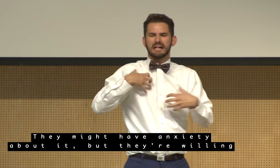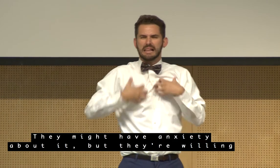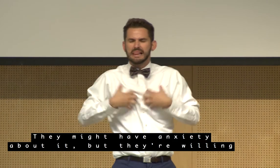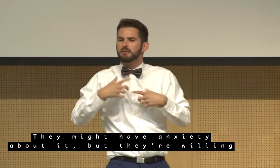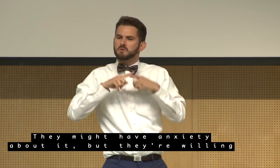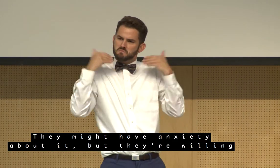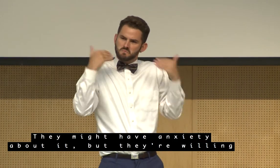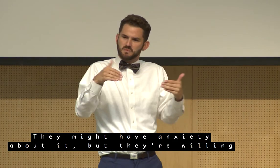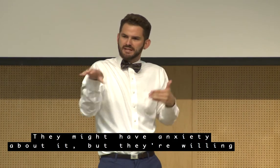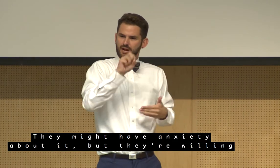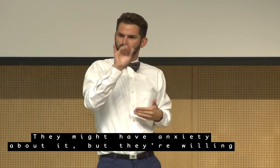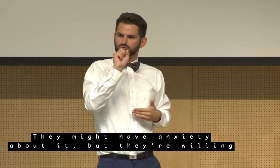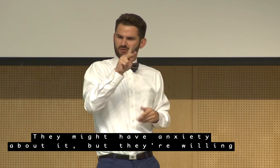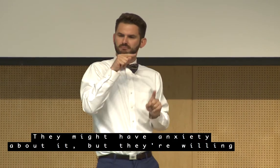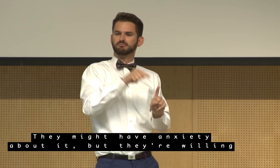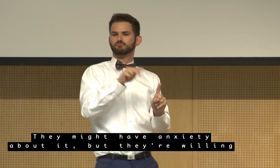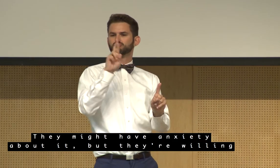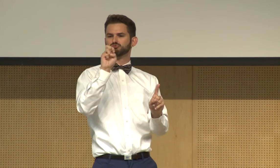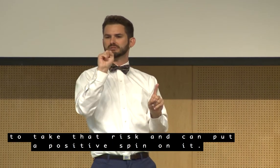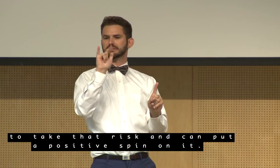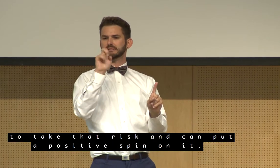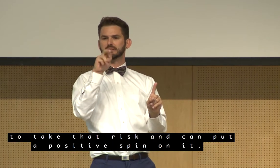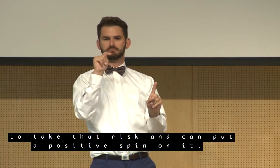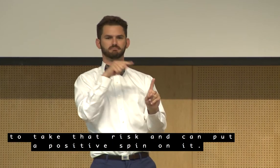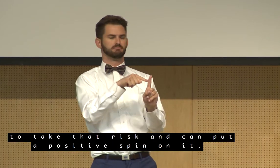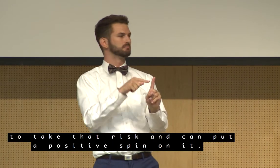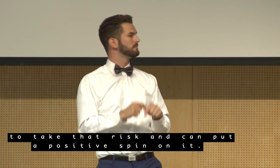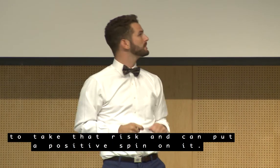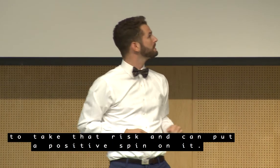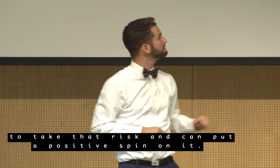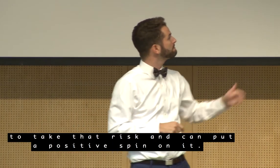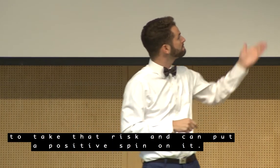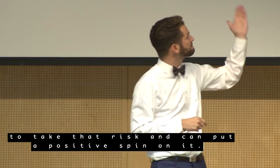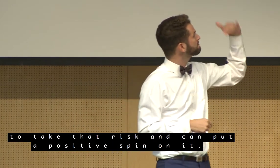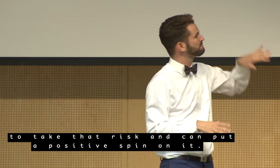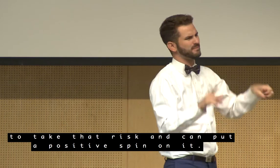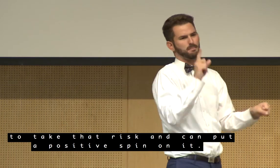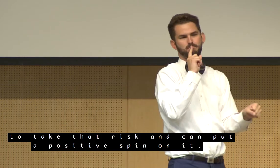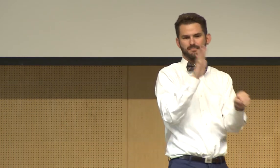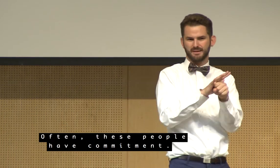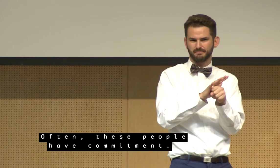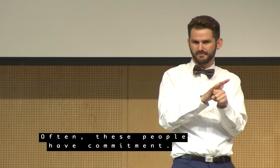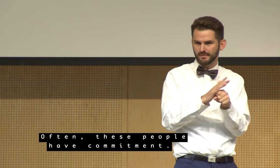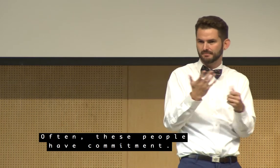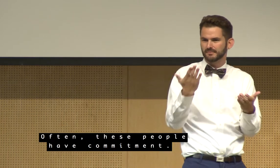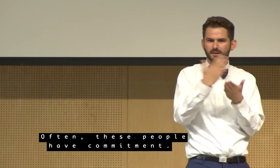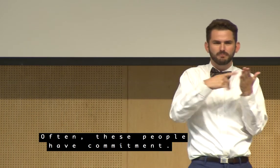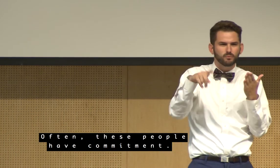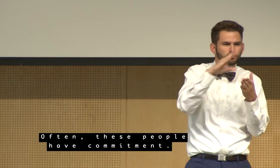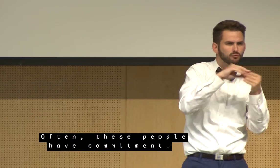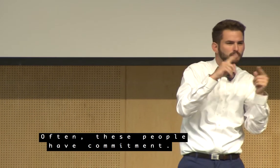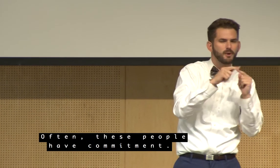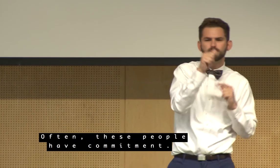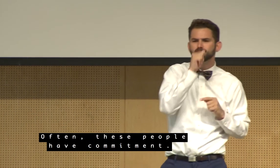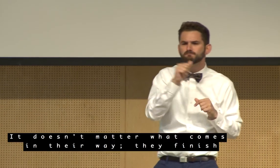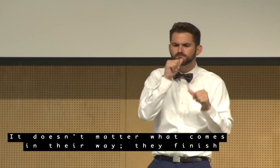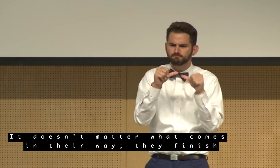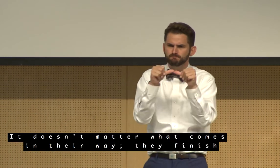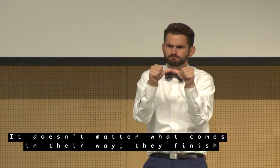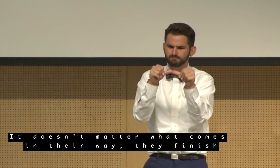might have anxiety about it, but they're willing to take that risk and can put a positive spin on it. Often these people have commitment. It doesn't matter what comes